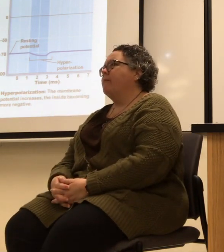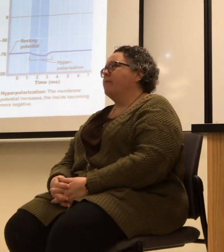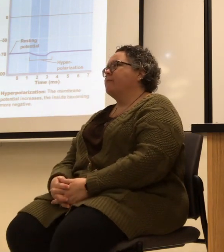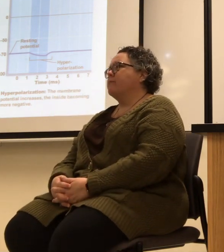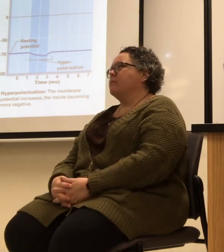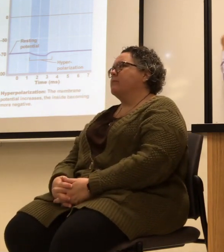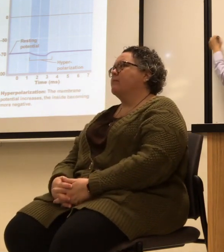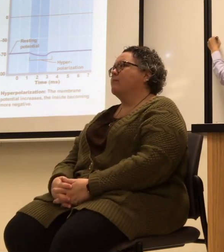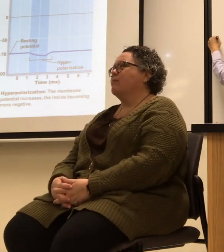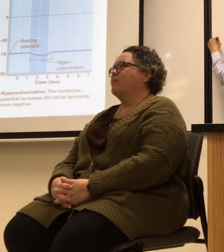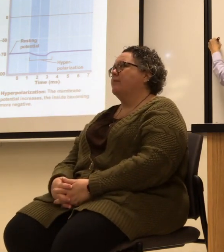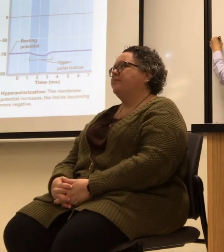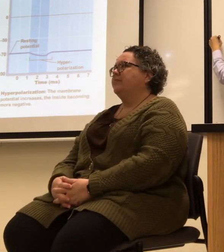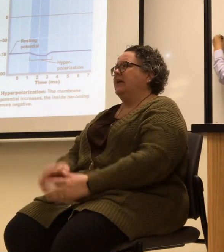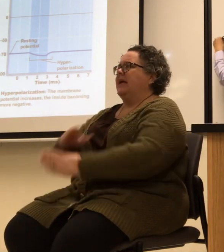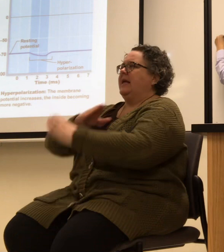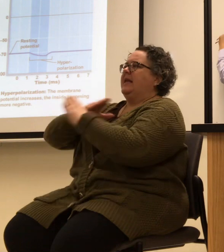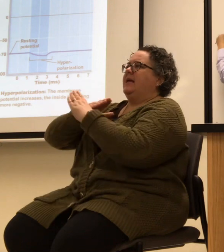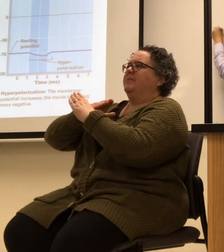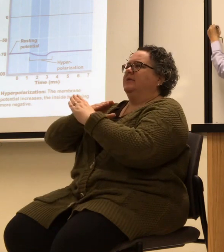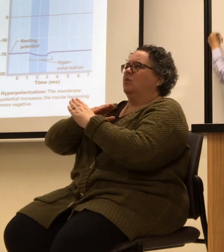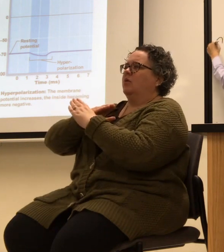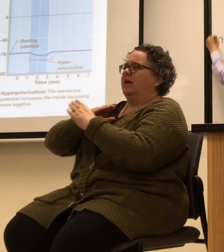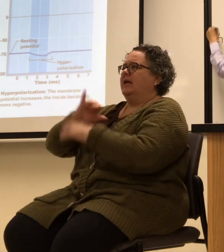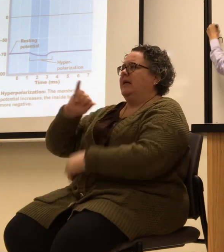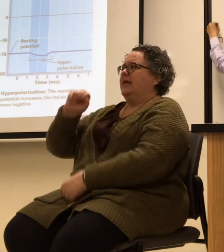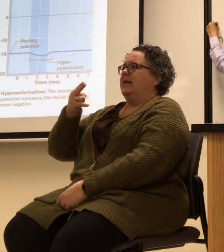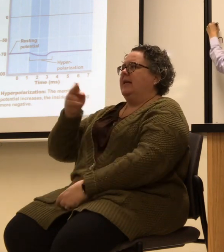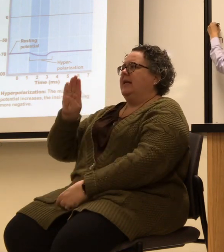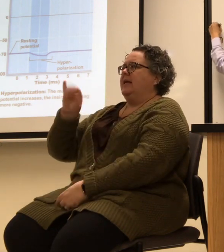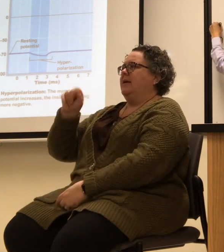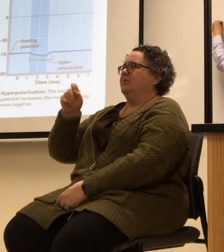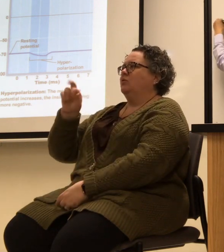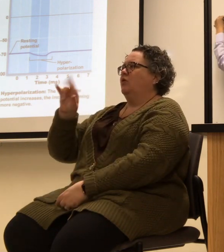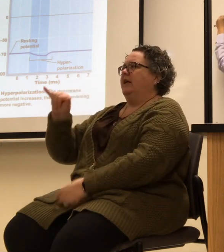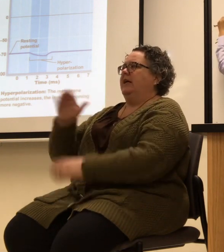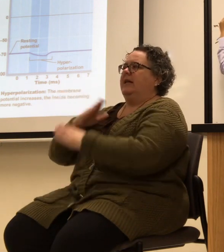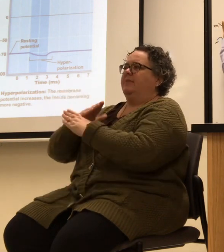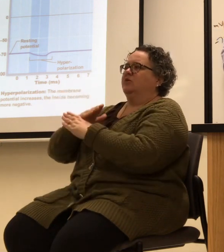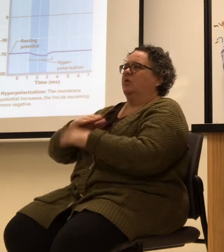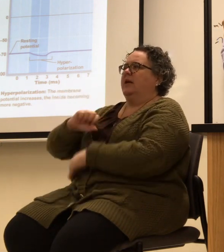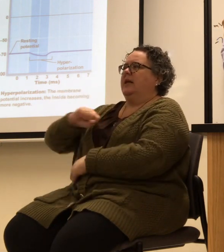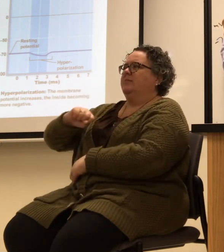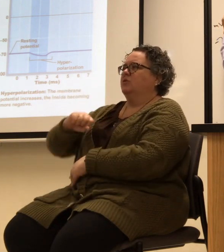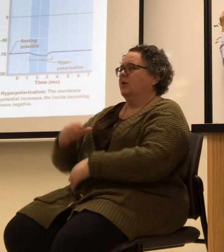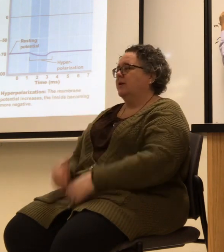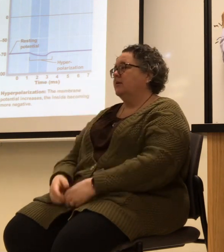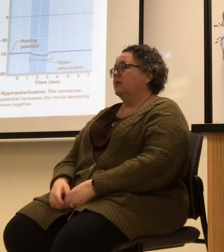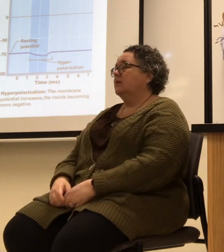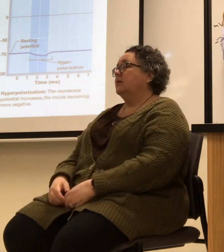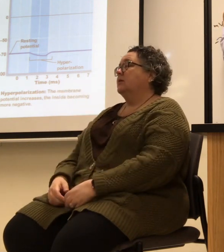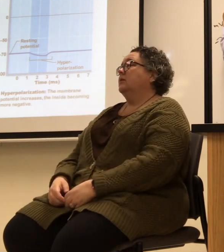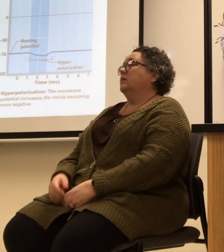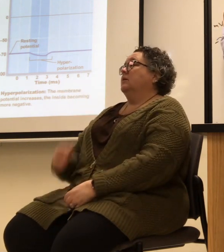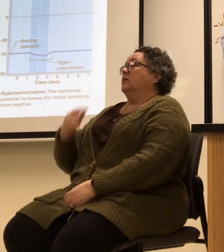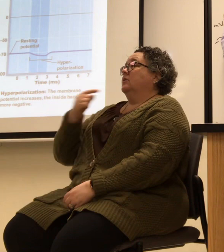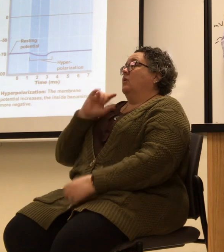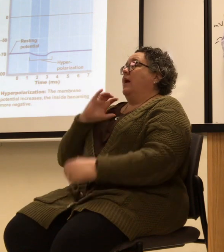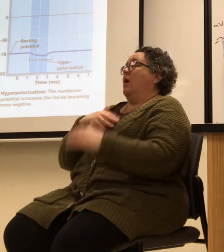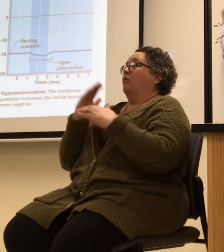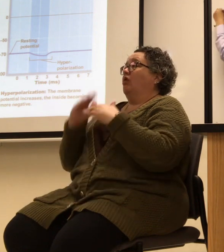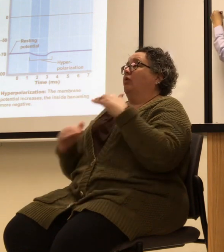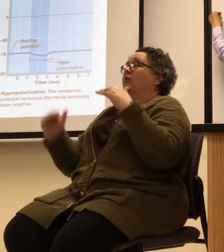So here's our -70. All units are millivolts. Here's our threshold